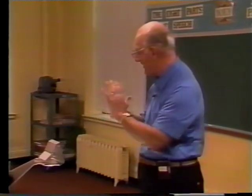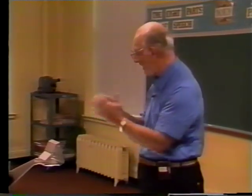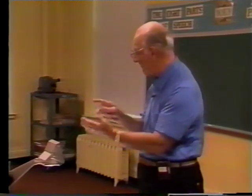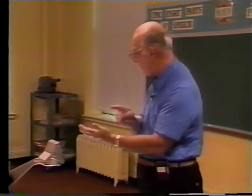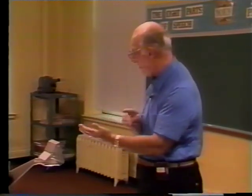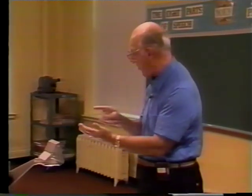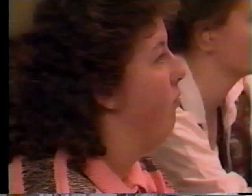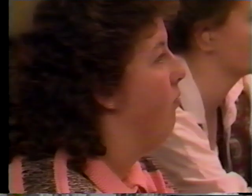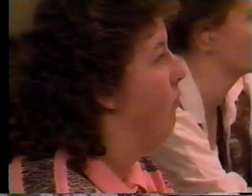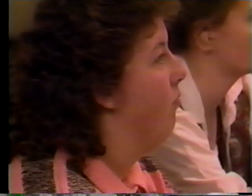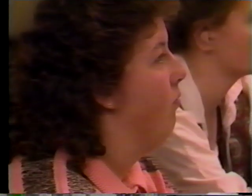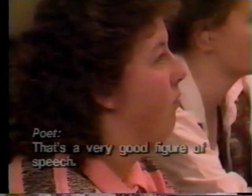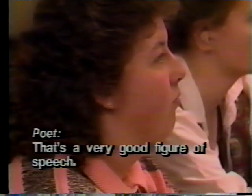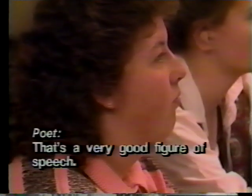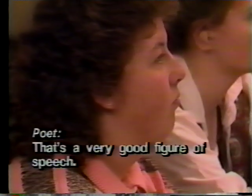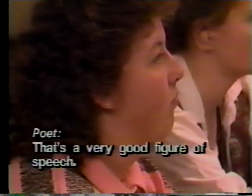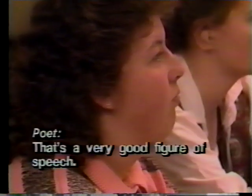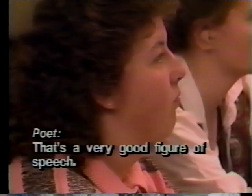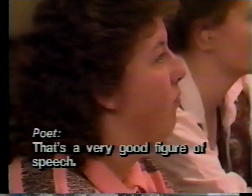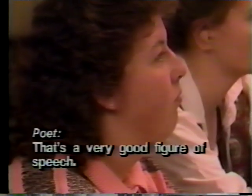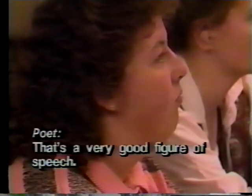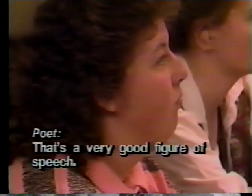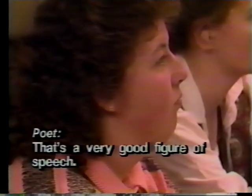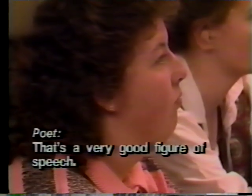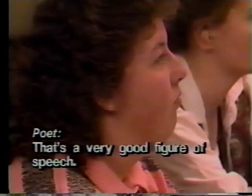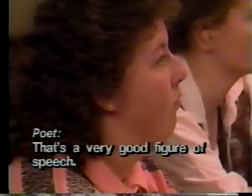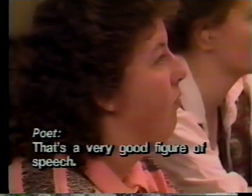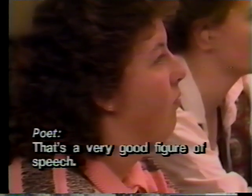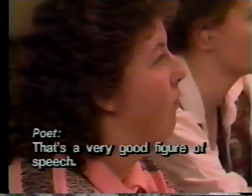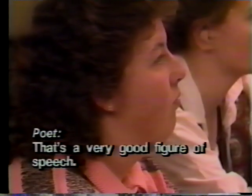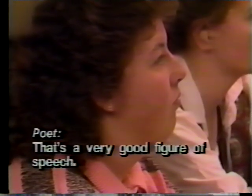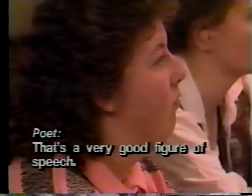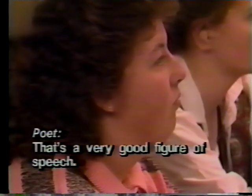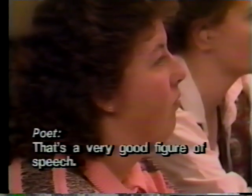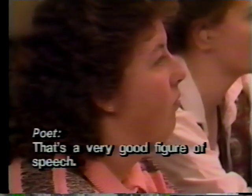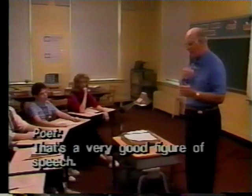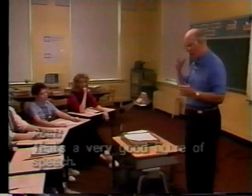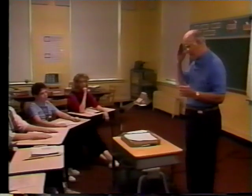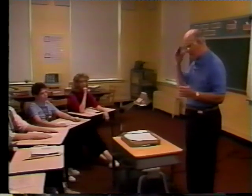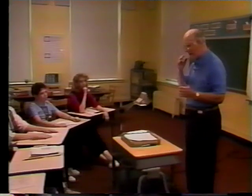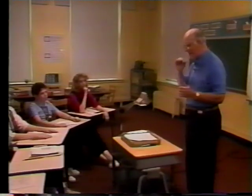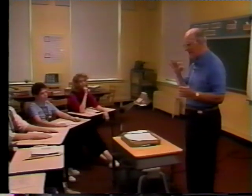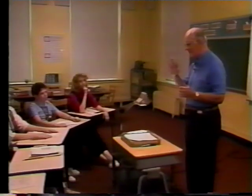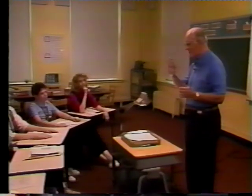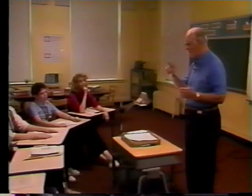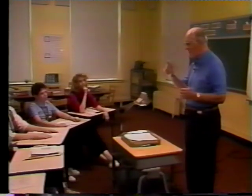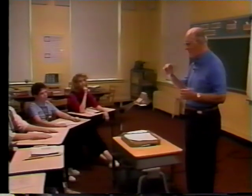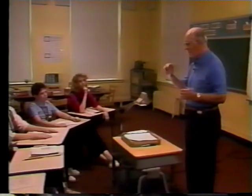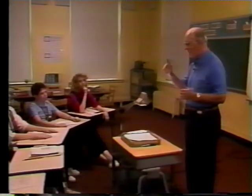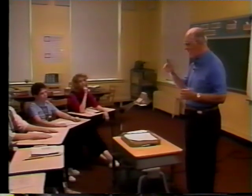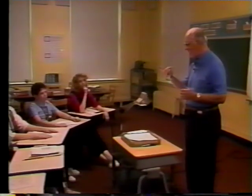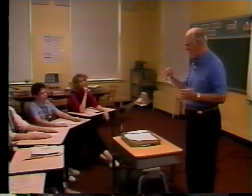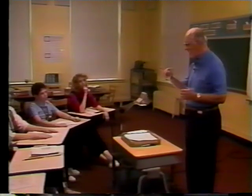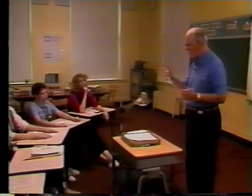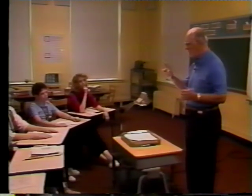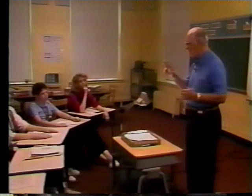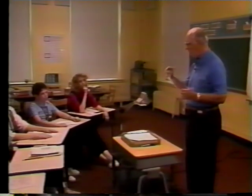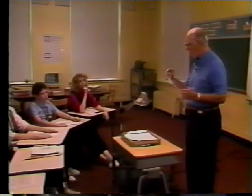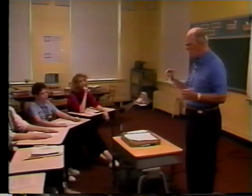of the poem. That's very good figure of speech. My head is bloody, but